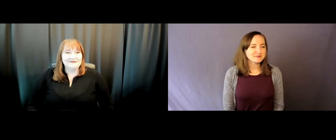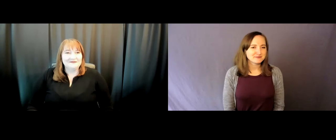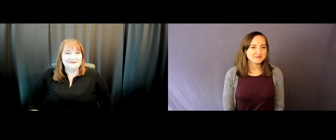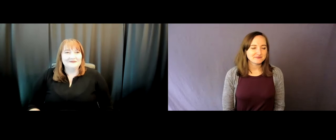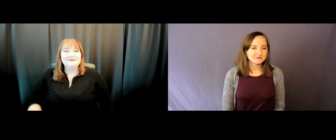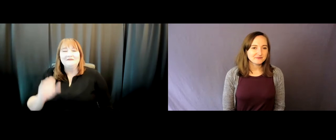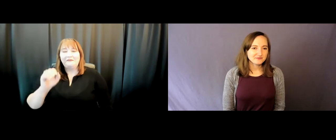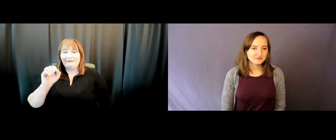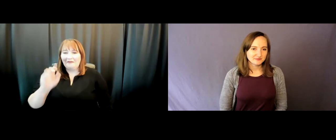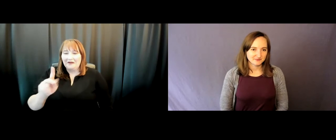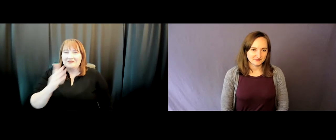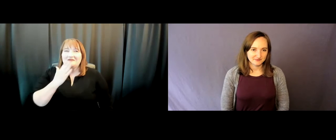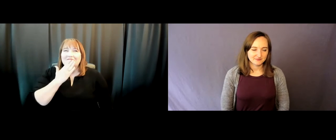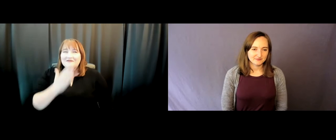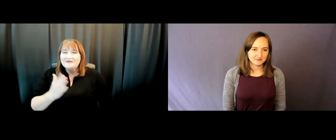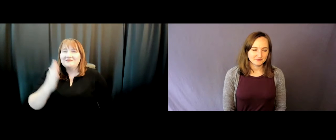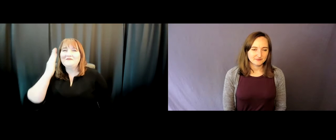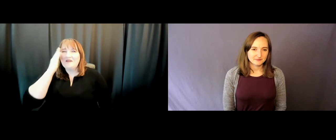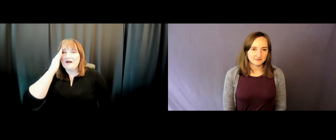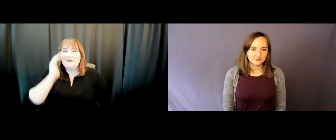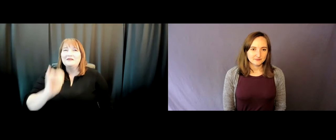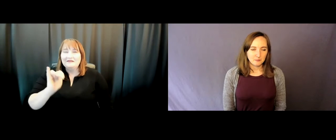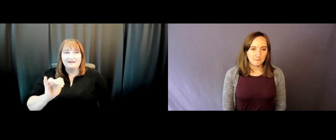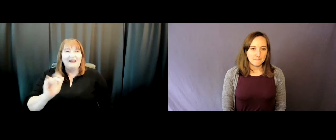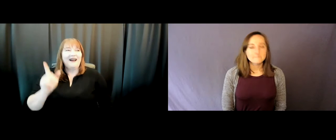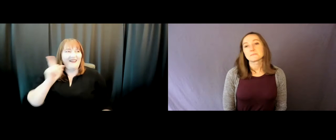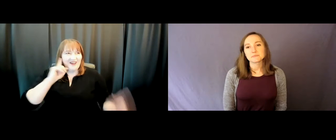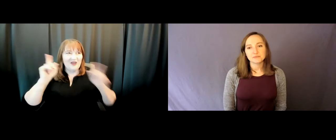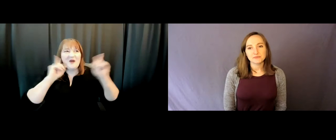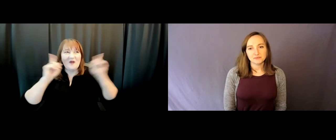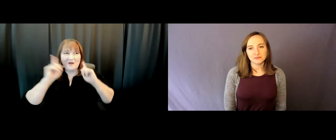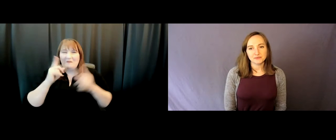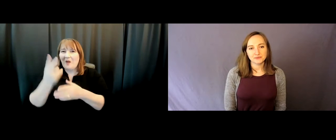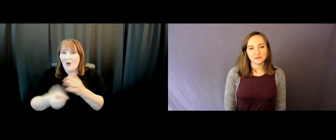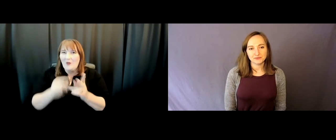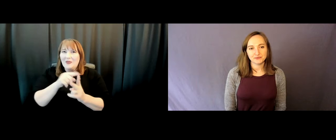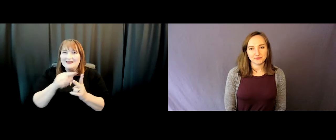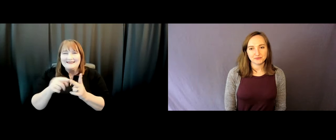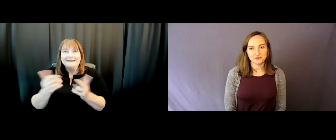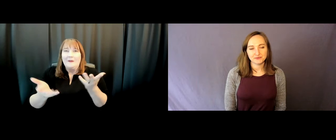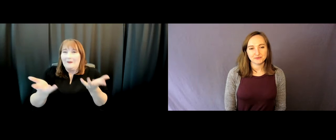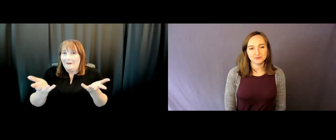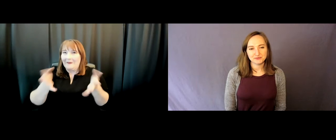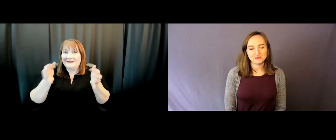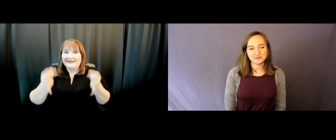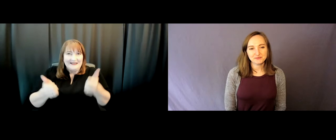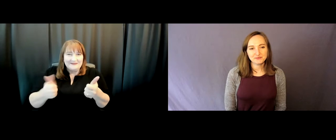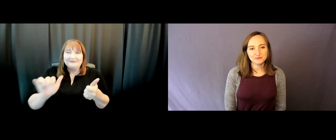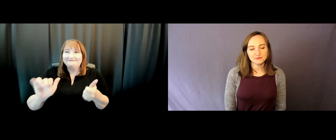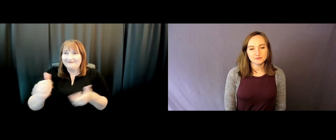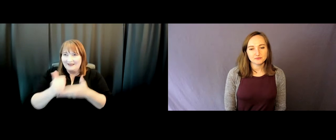Okay. Good to know. Because yes, I've heard both things. So good to know.